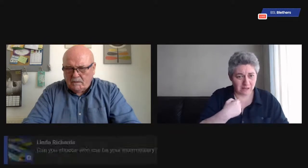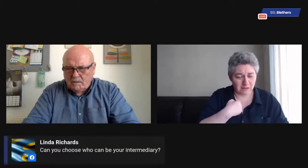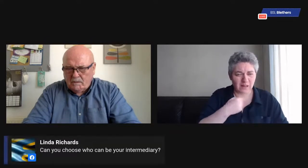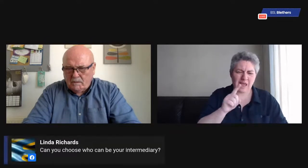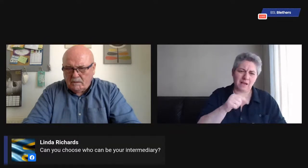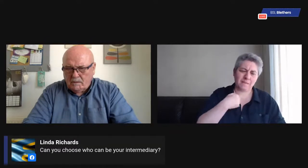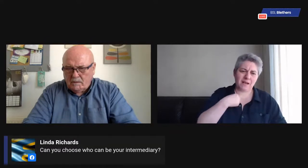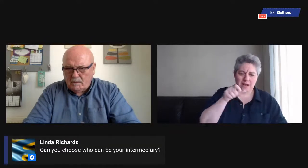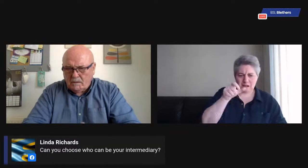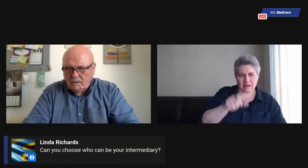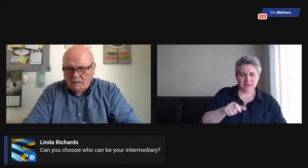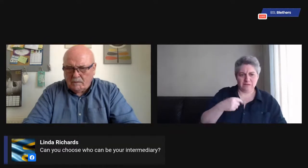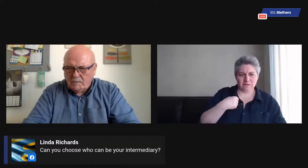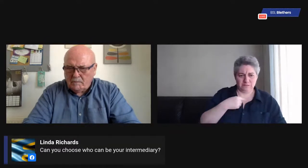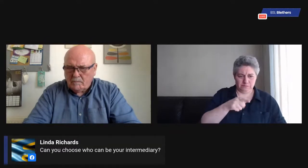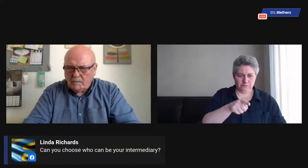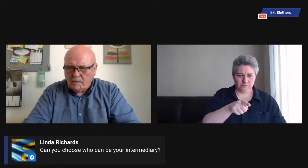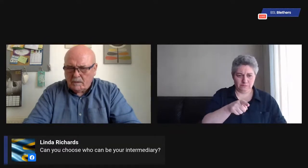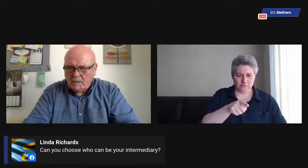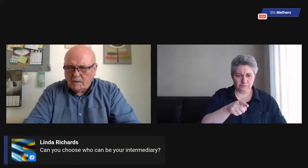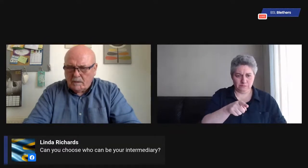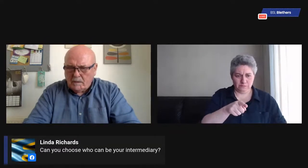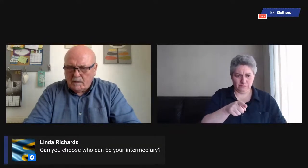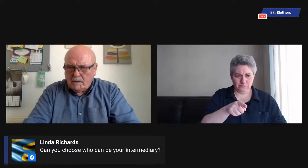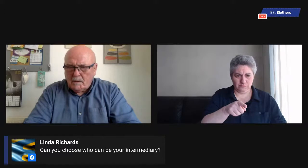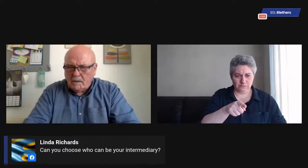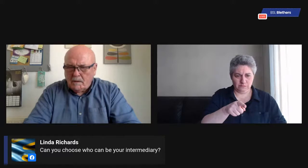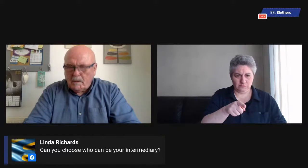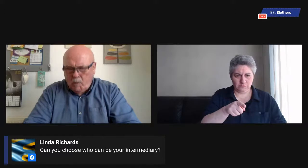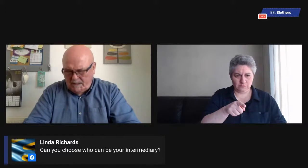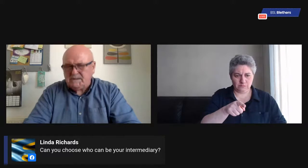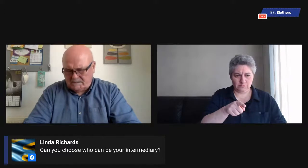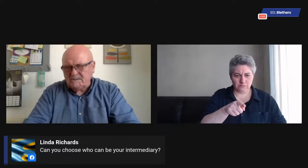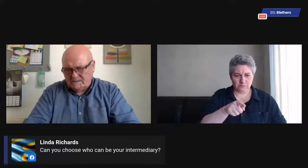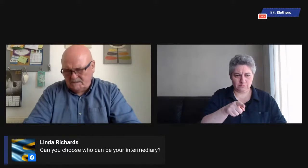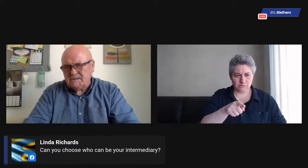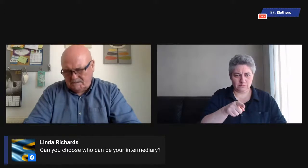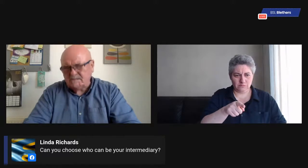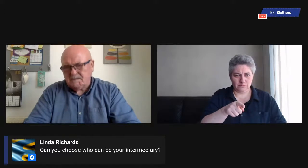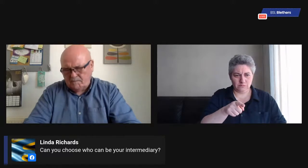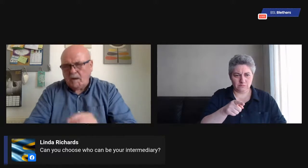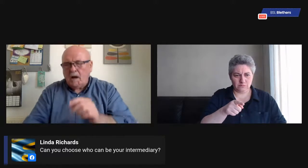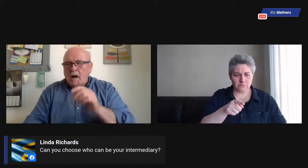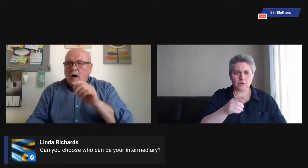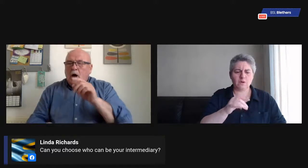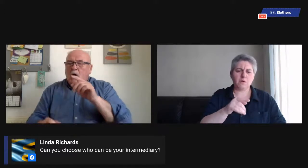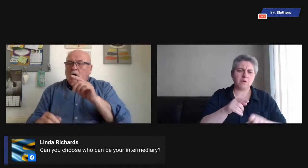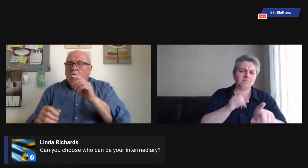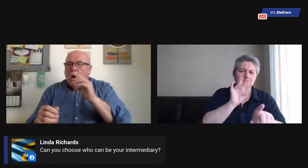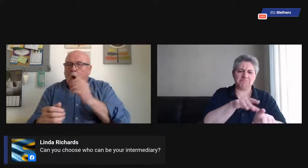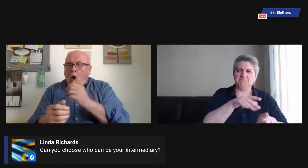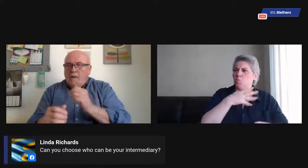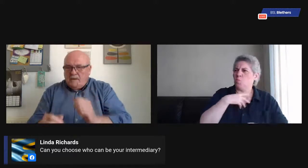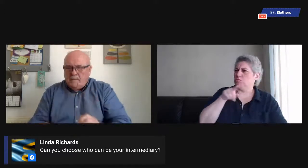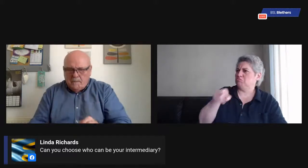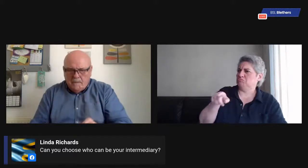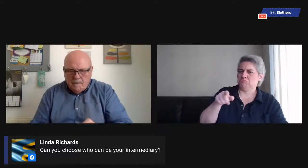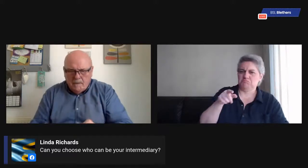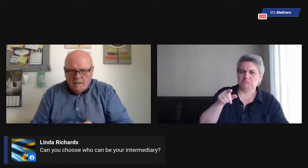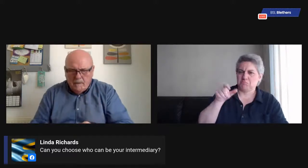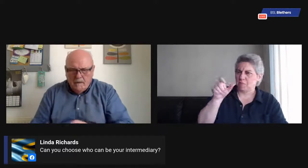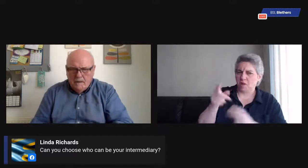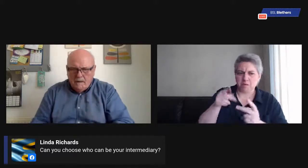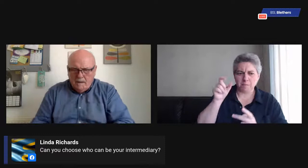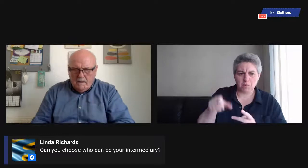Am I allowed to choose my deaf intermediary? Does the deaf person get that choice? Oh, yes,